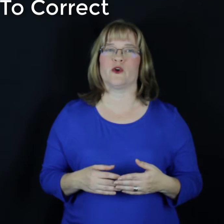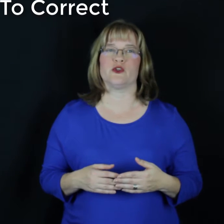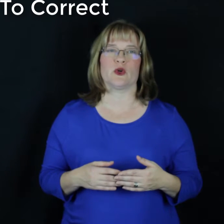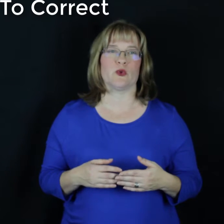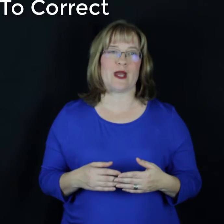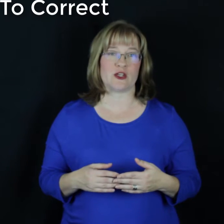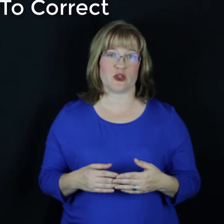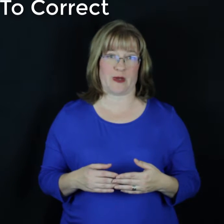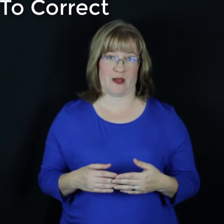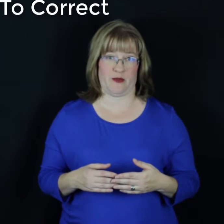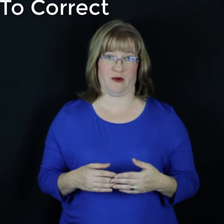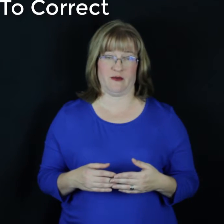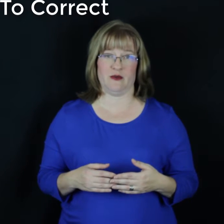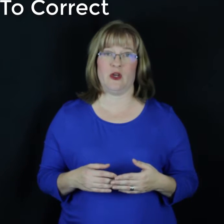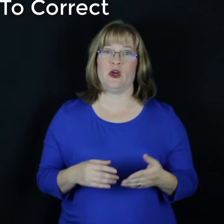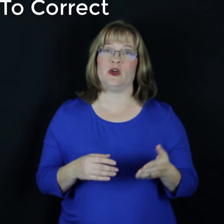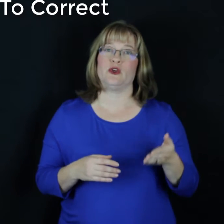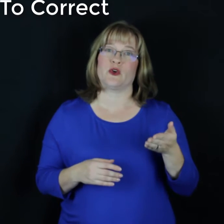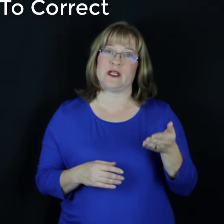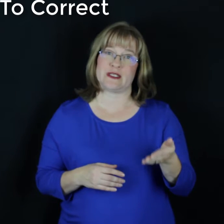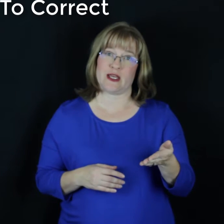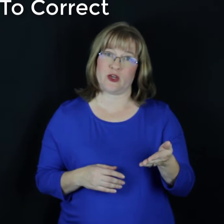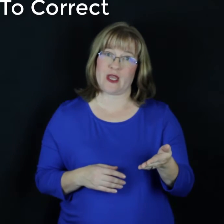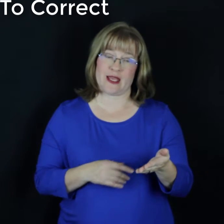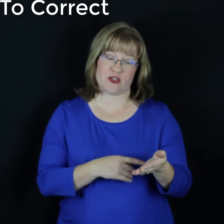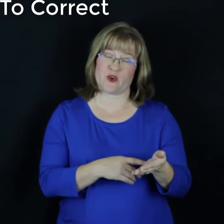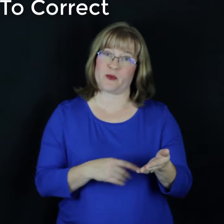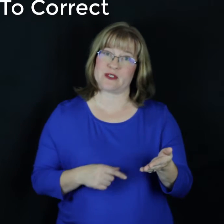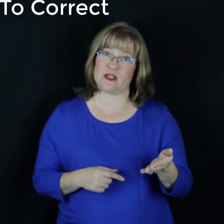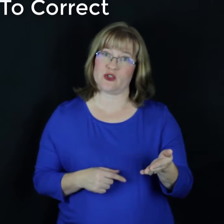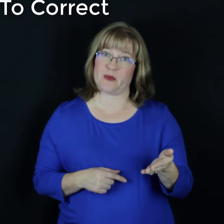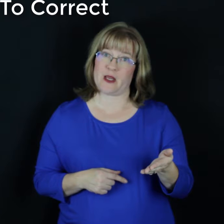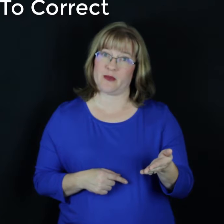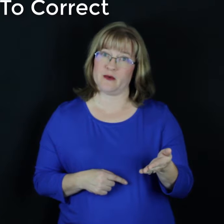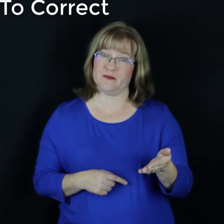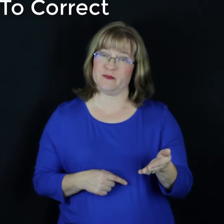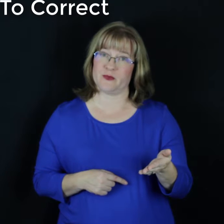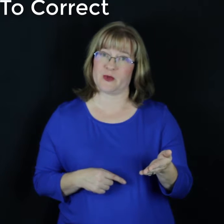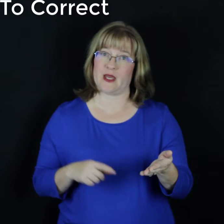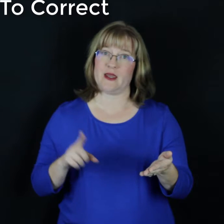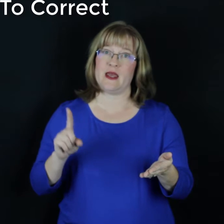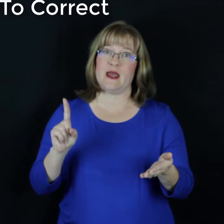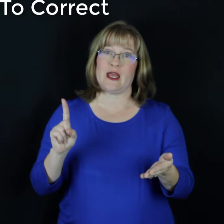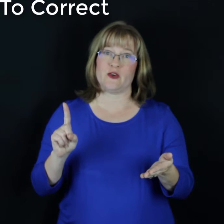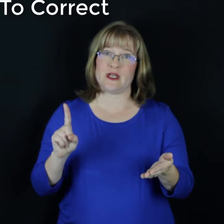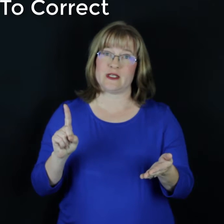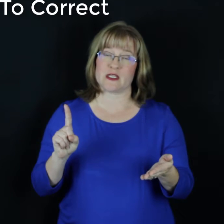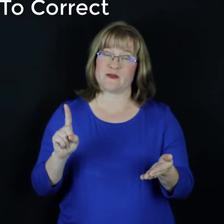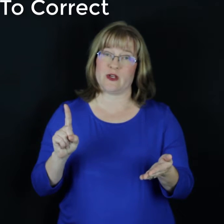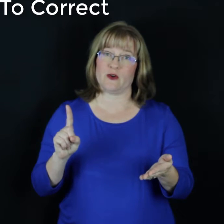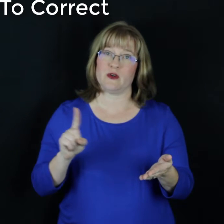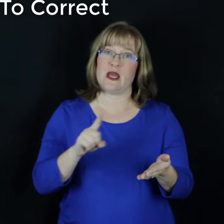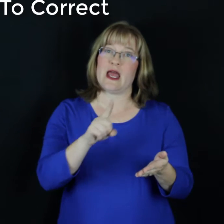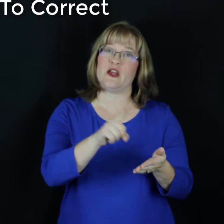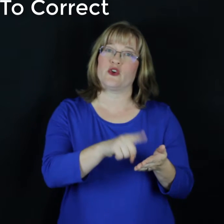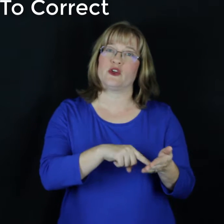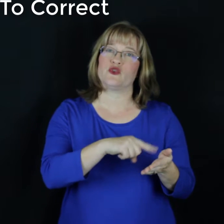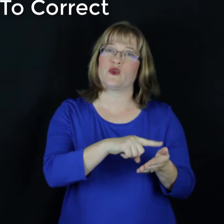to correct your paper, you're going to take your hand, this represents your paper, okay, and your index finger, and you're going to draw